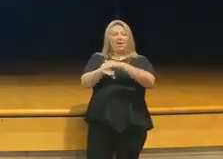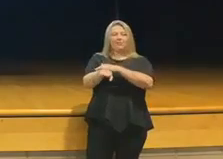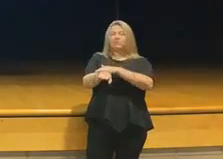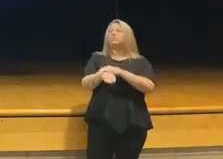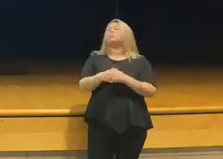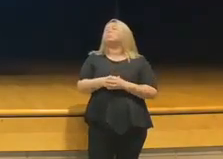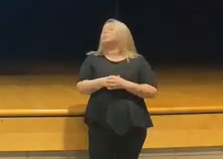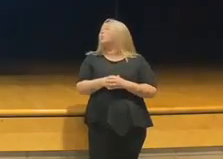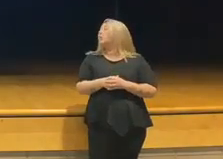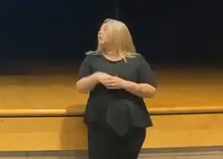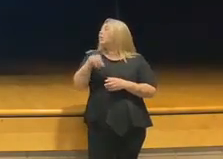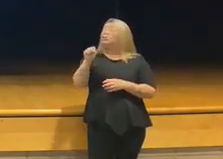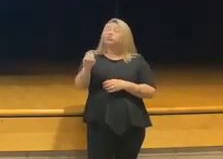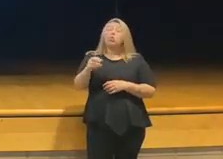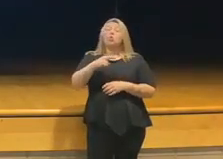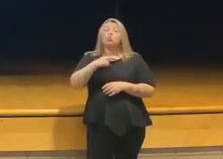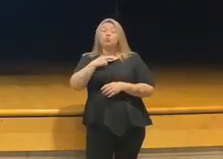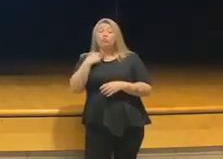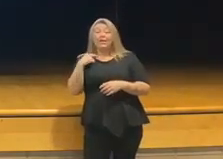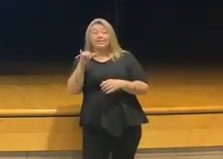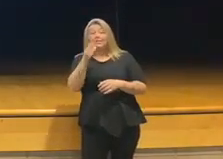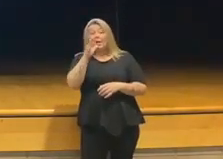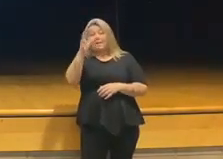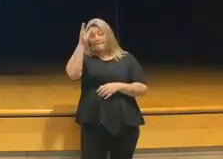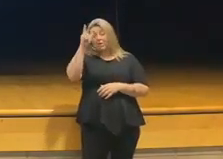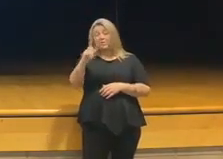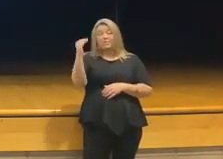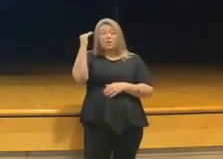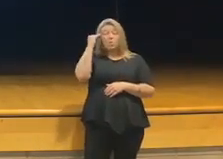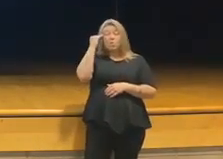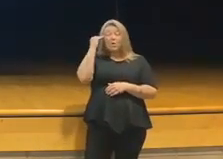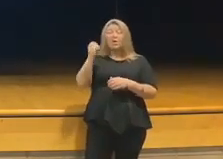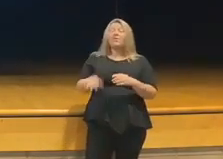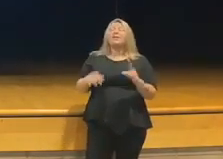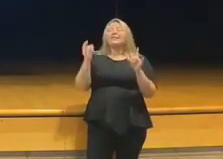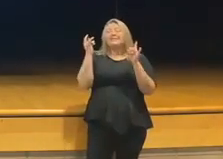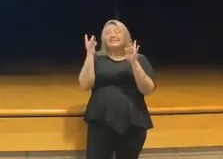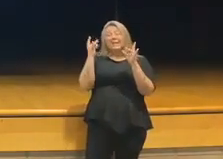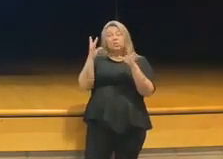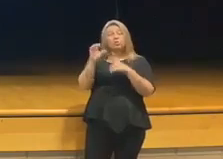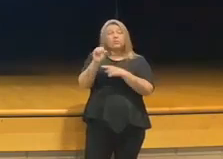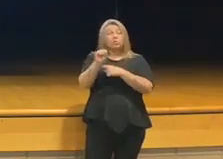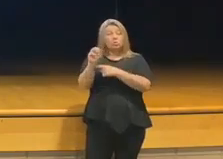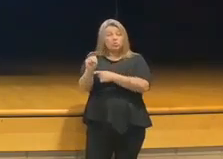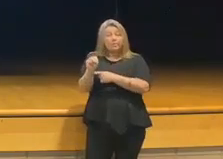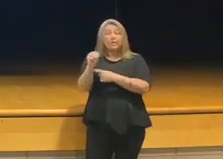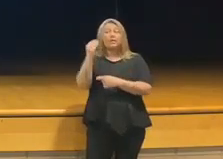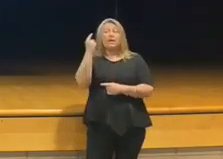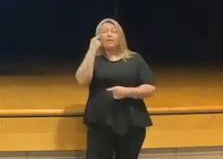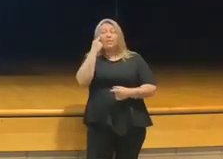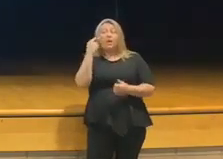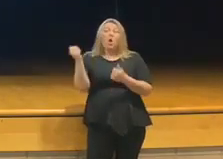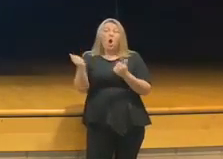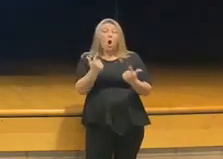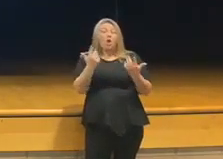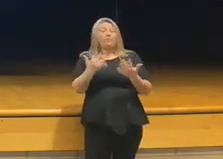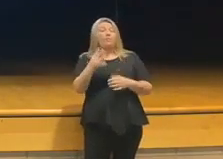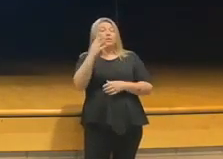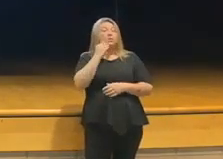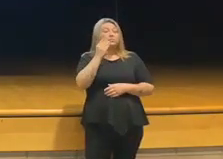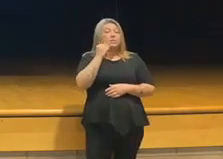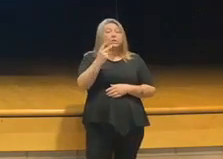So just some risks that parents need to be aware of. The dangers of social media. I think we've all probably had an experience where we've been